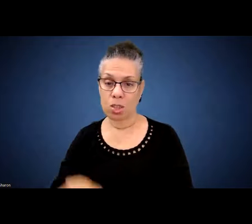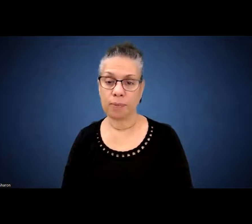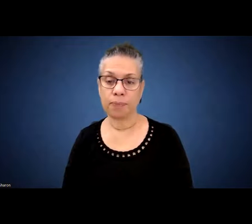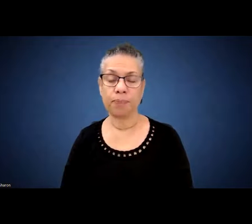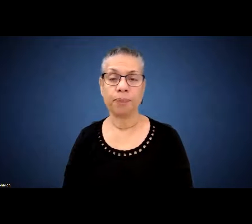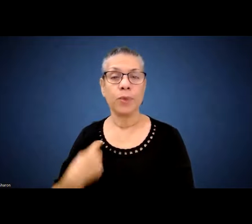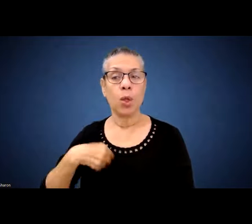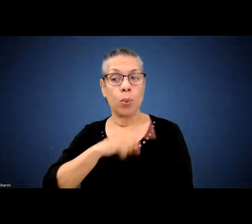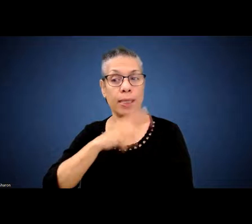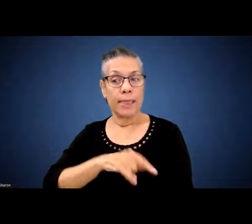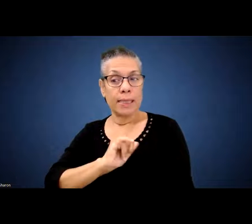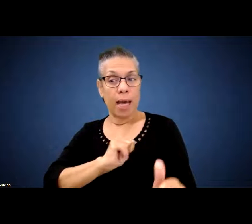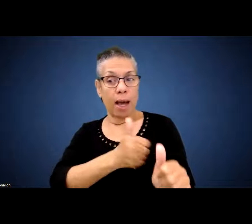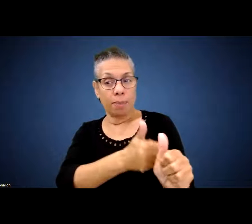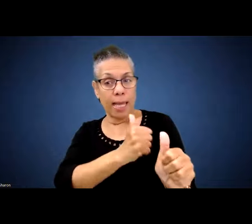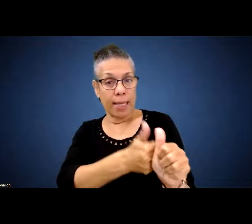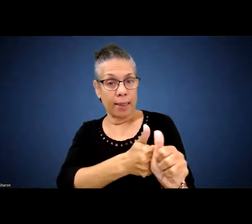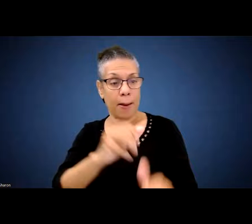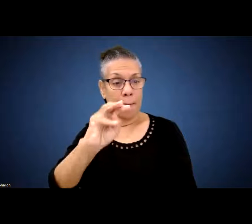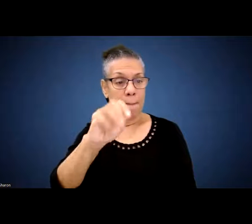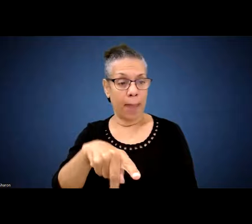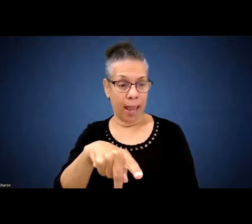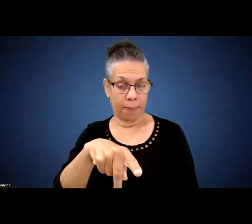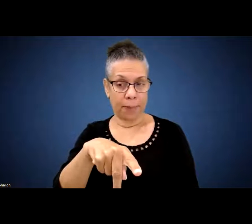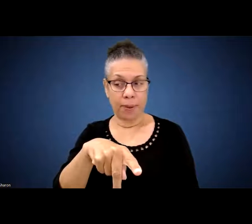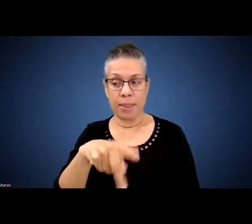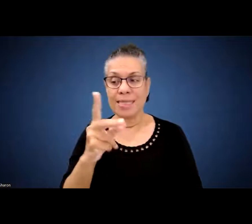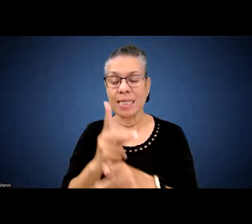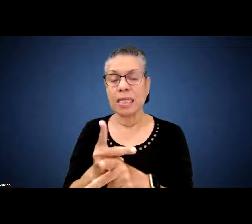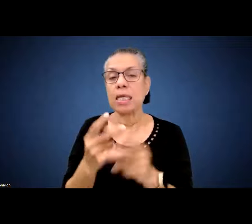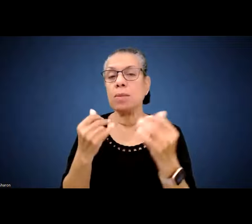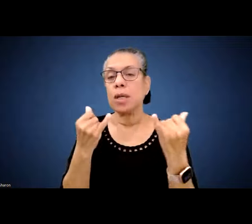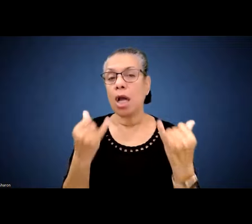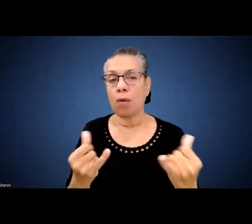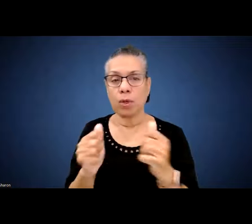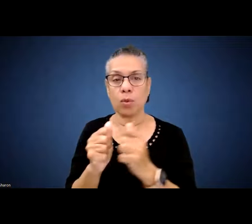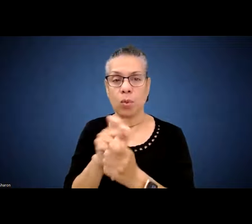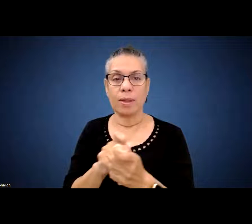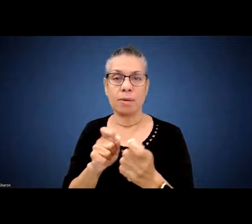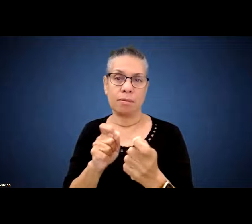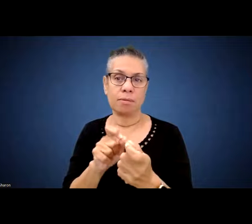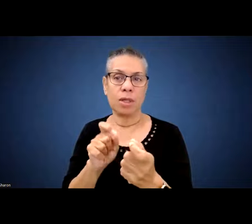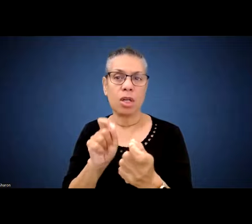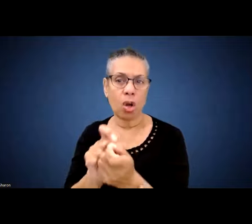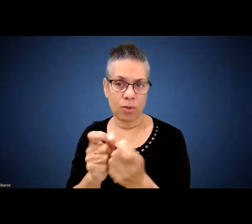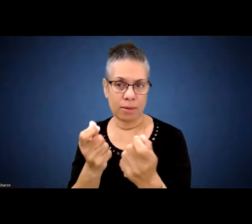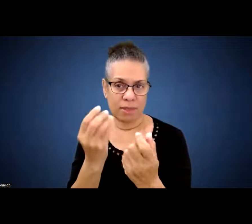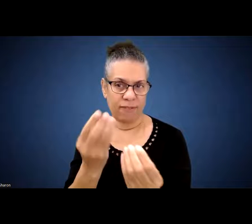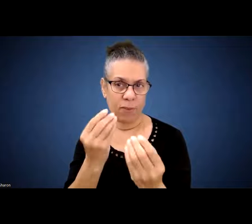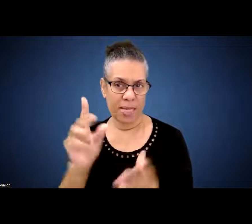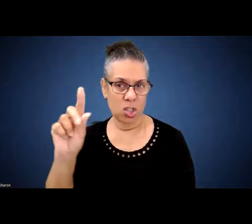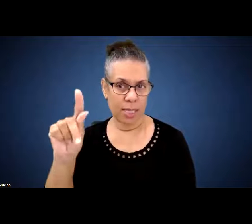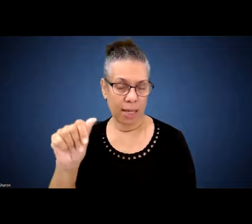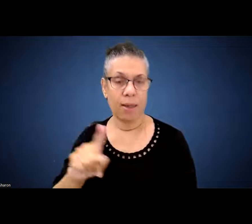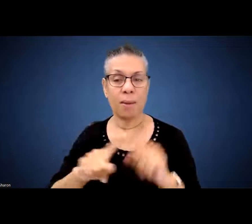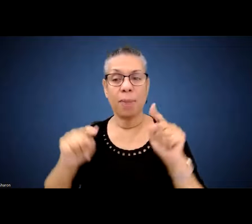to update these maps right now in order to stay current with the most precise data. But what the job of